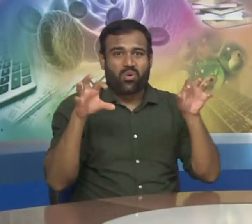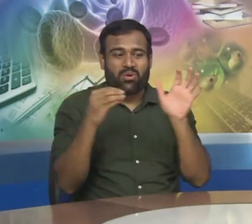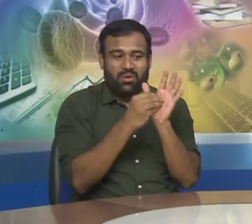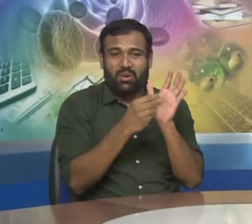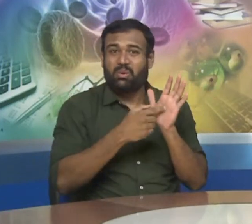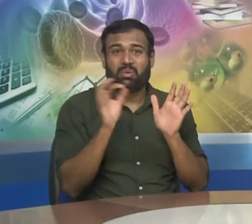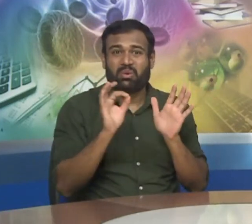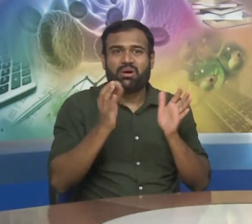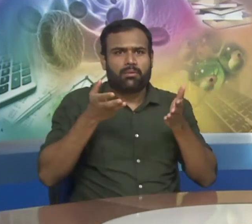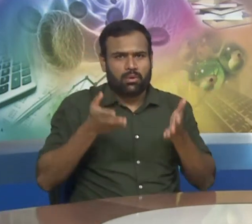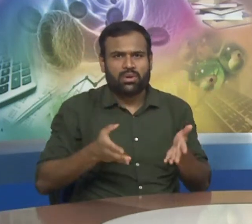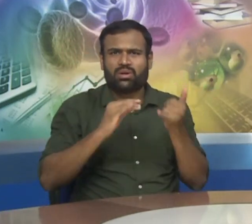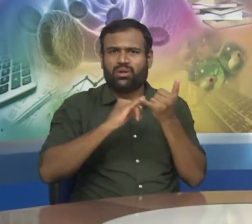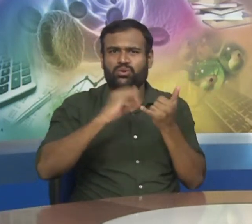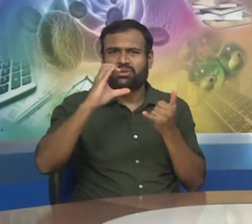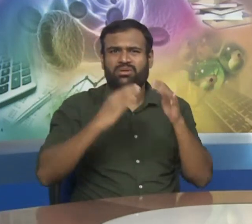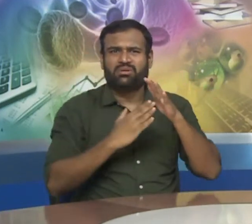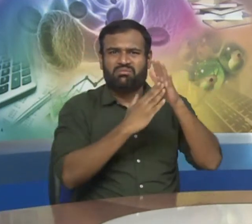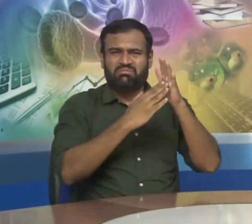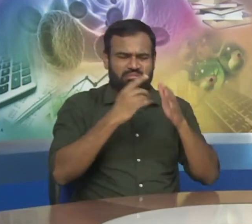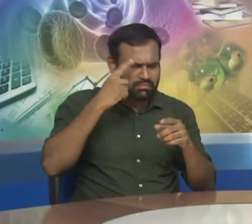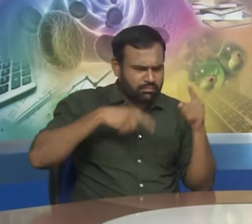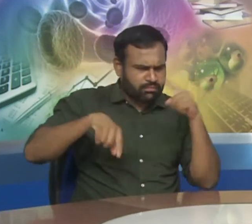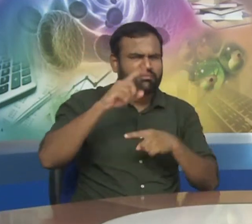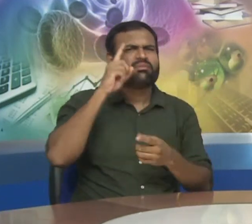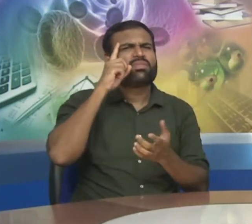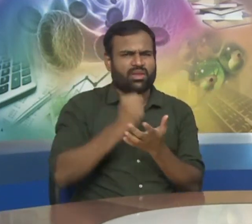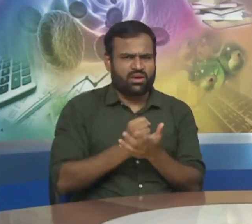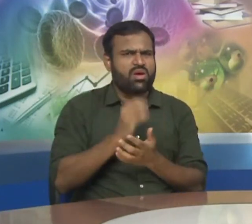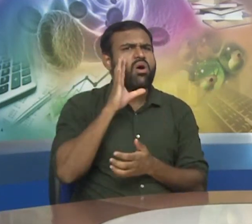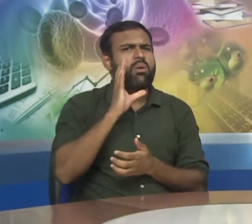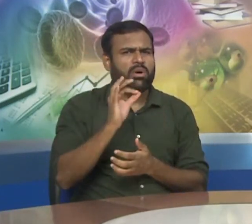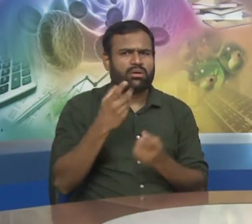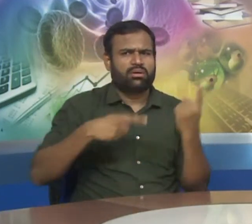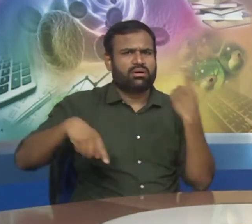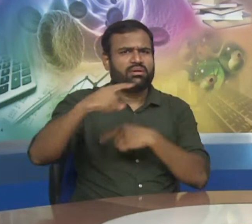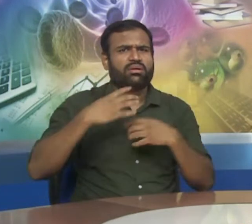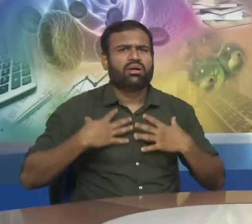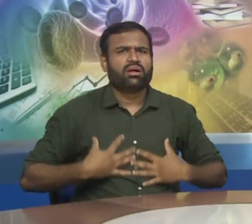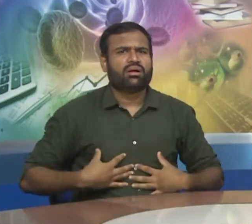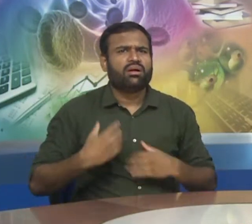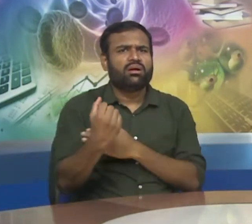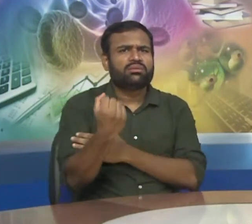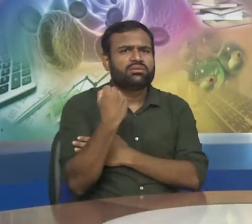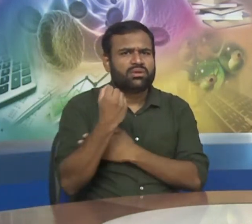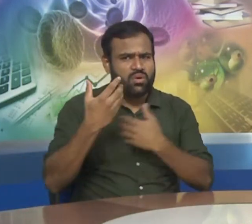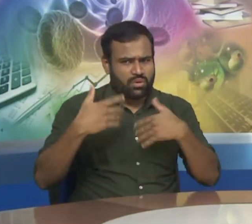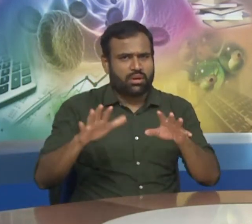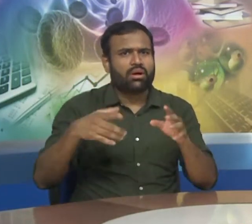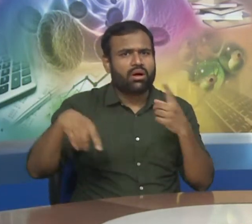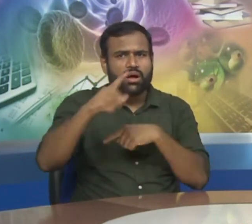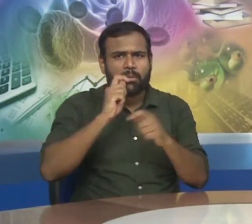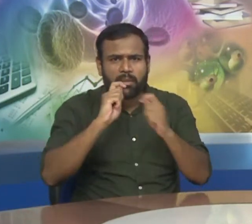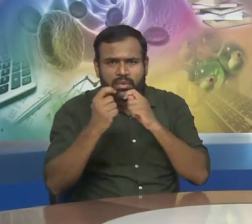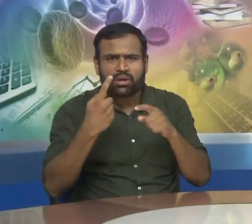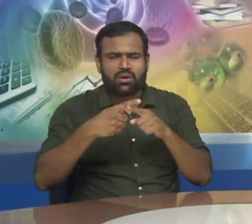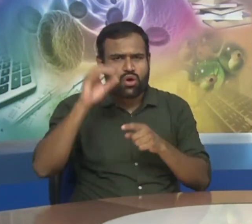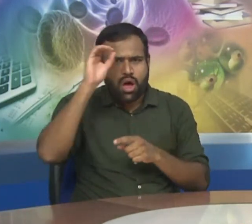It was decided by the Supreme Court that freedom of press as a right is implied in right to freedom